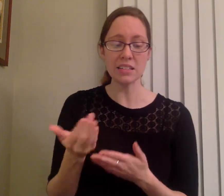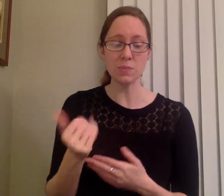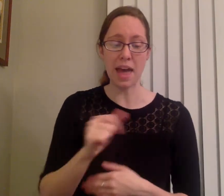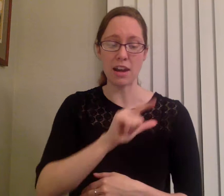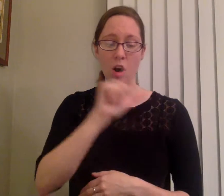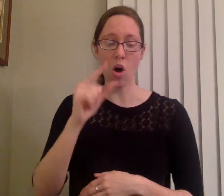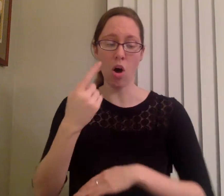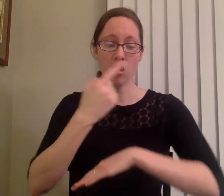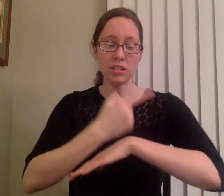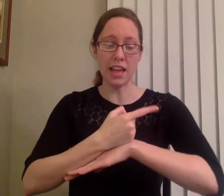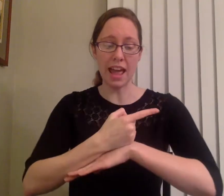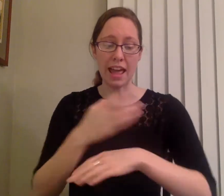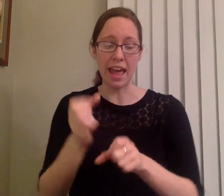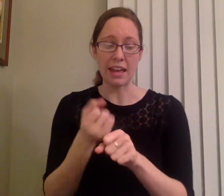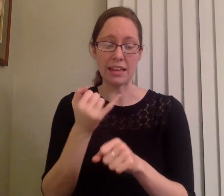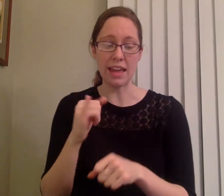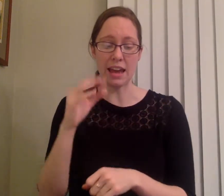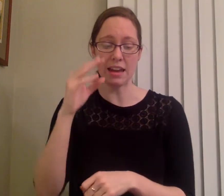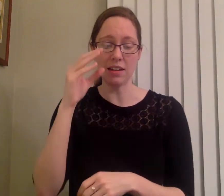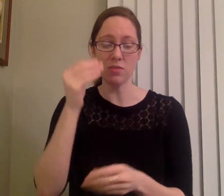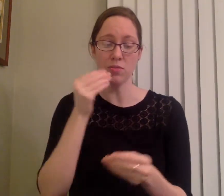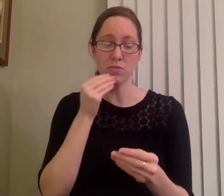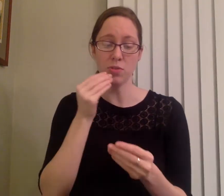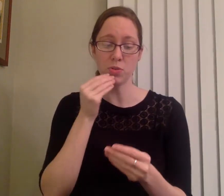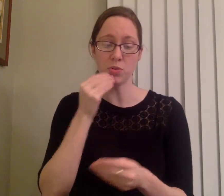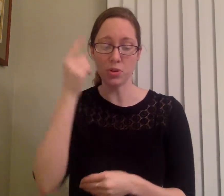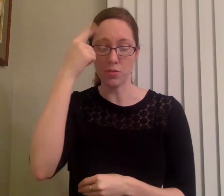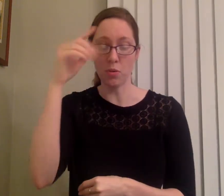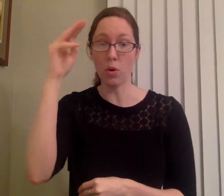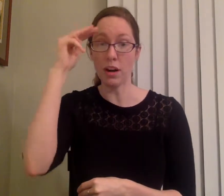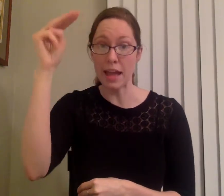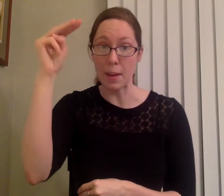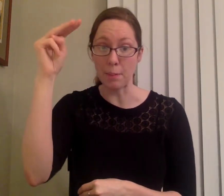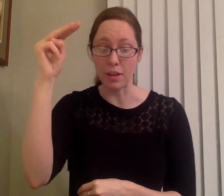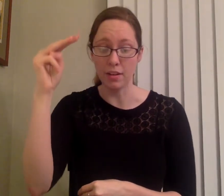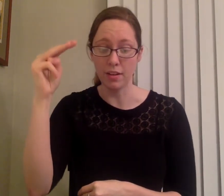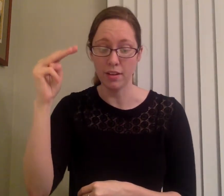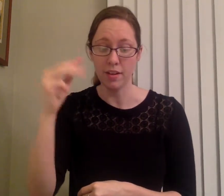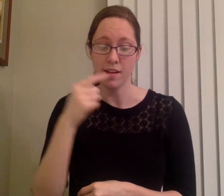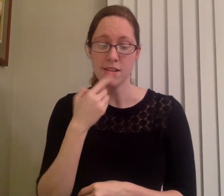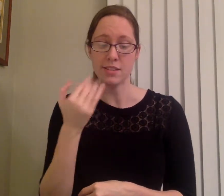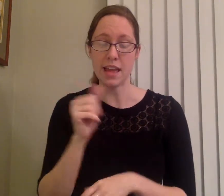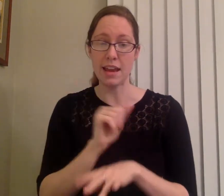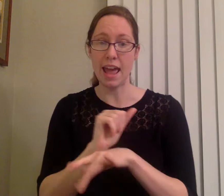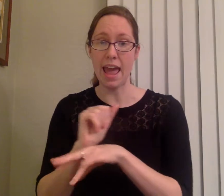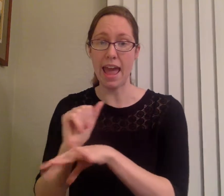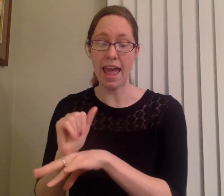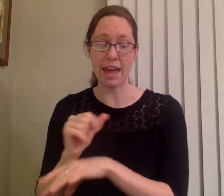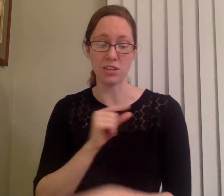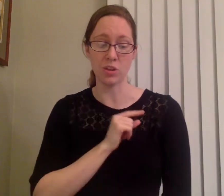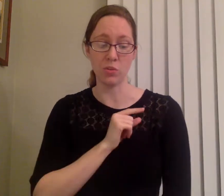spent all day getting food for him, said Aunt